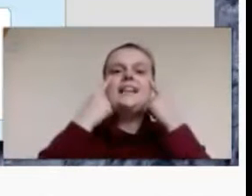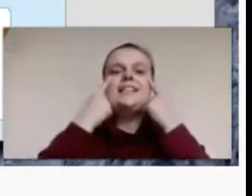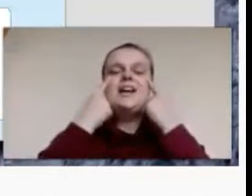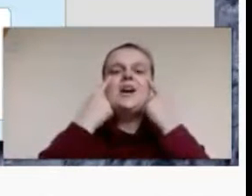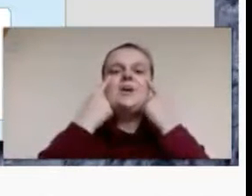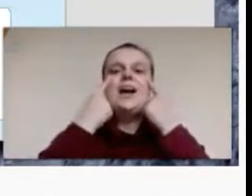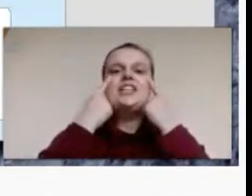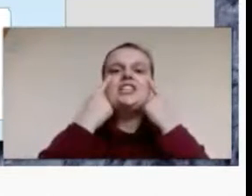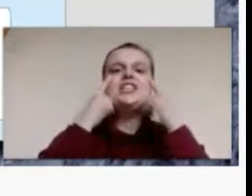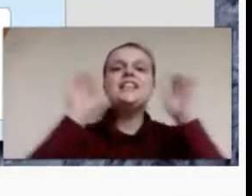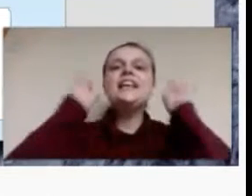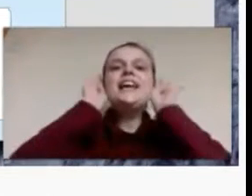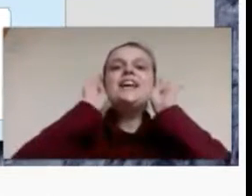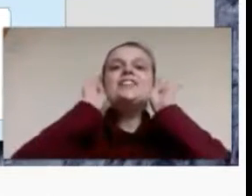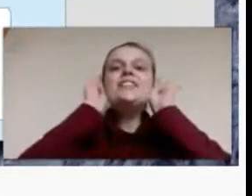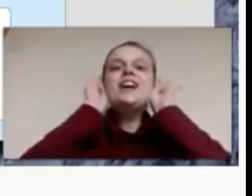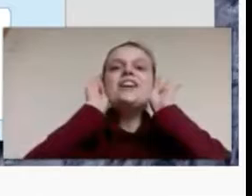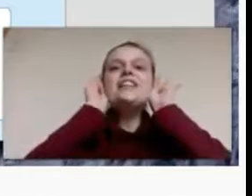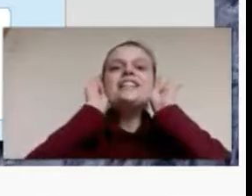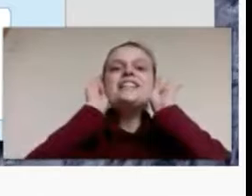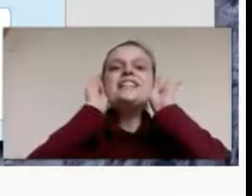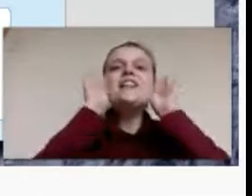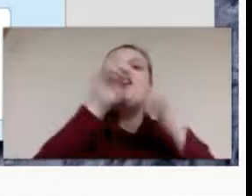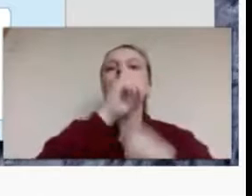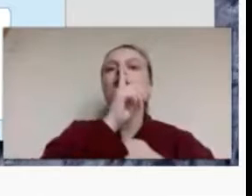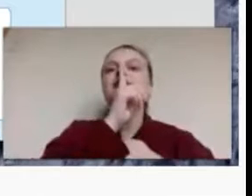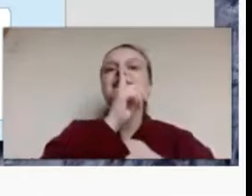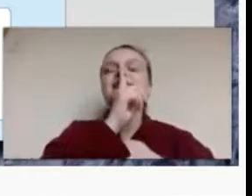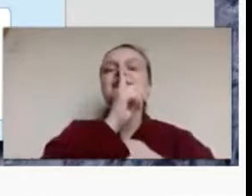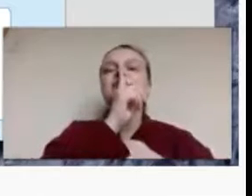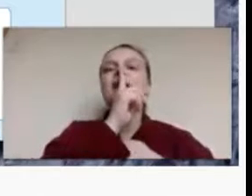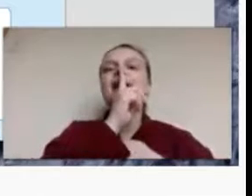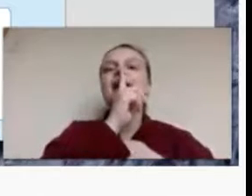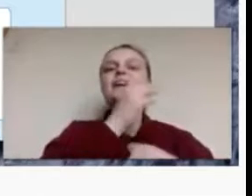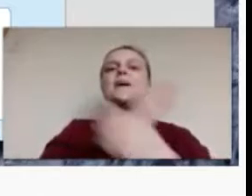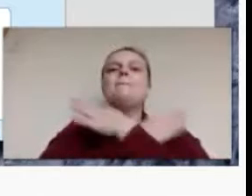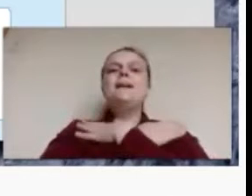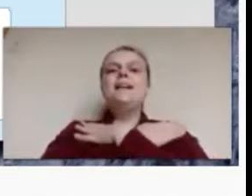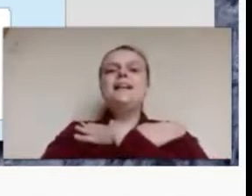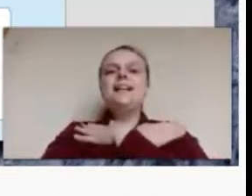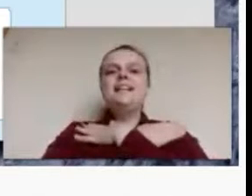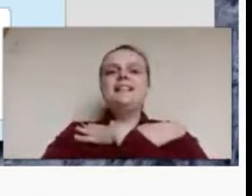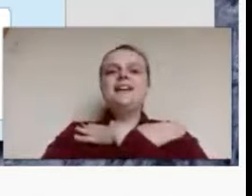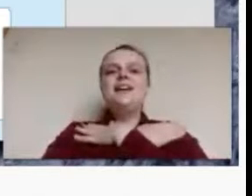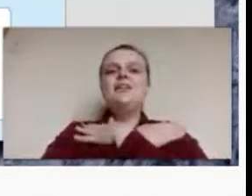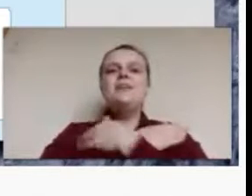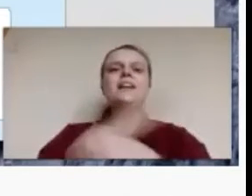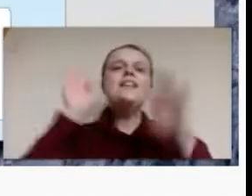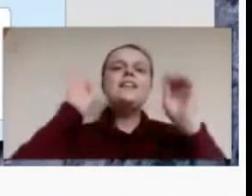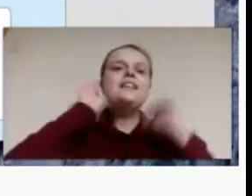Eyes are watching, ears are listening, voices quiet, bodies calm. This